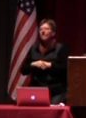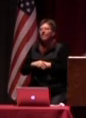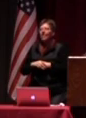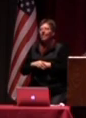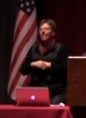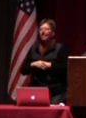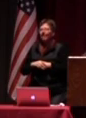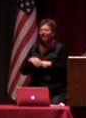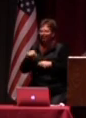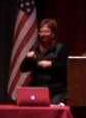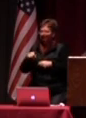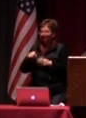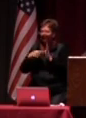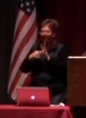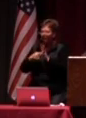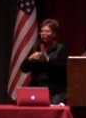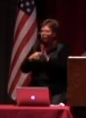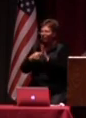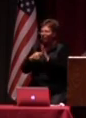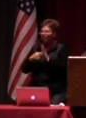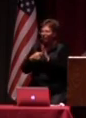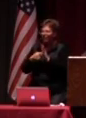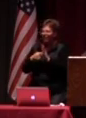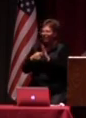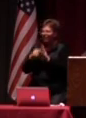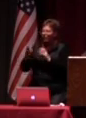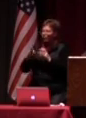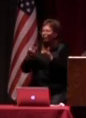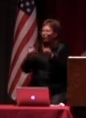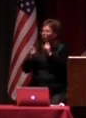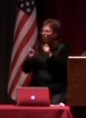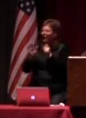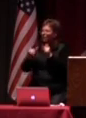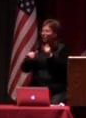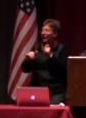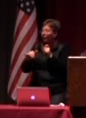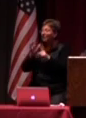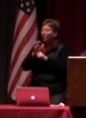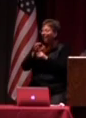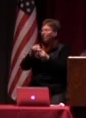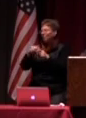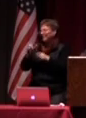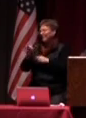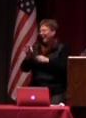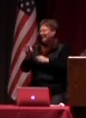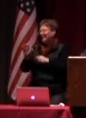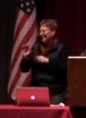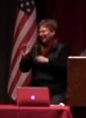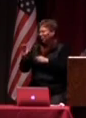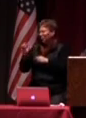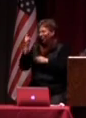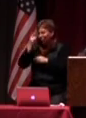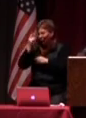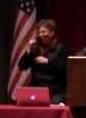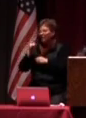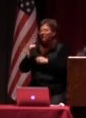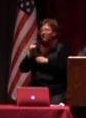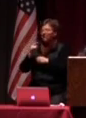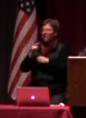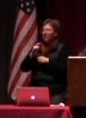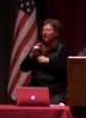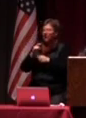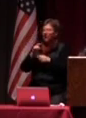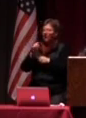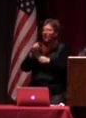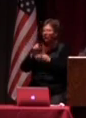historical change that would actually dominate much of 19th century thought. The English writer Thomas Carlyle said just a